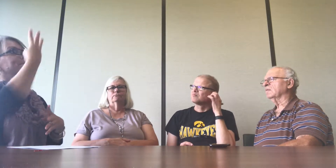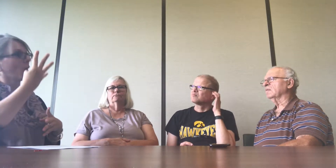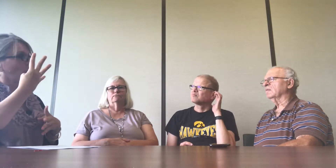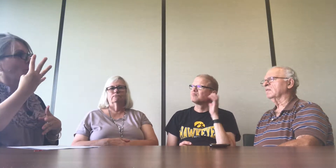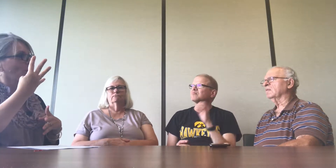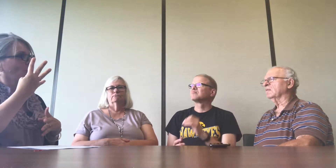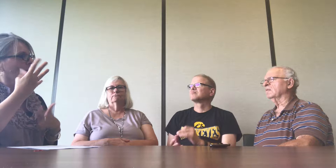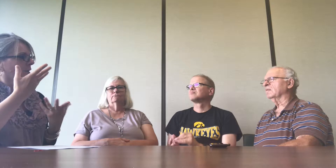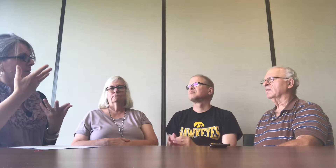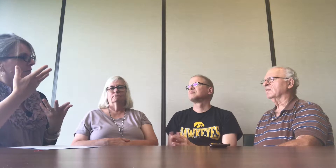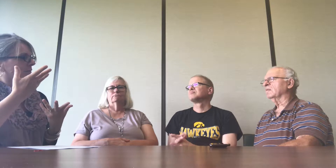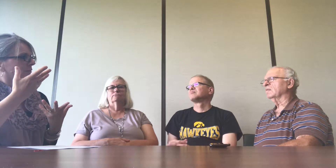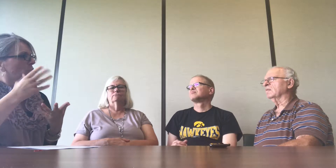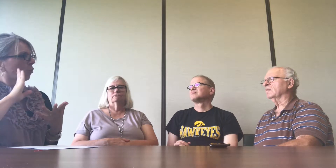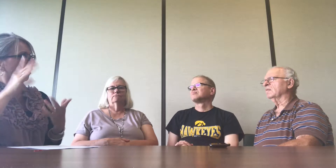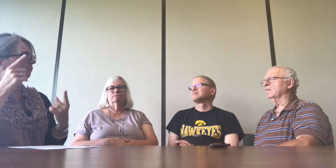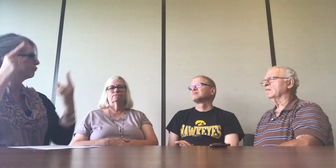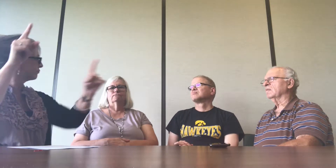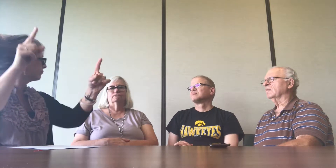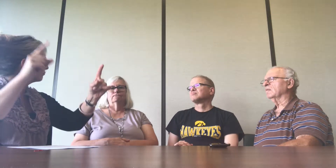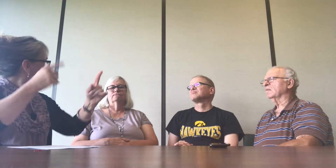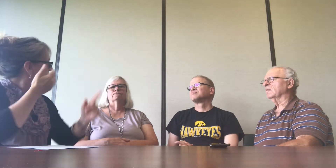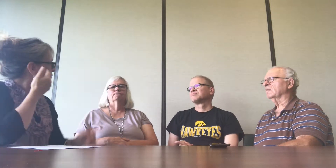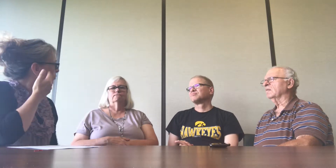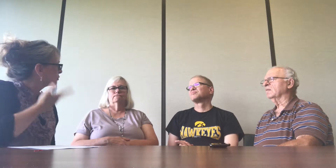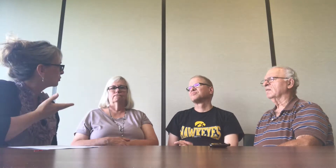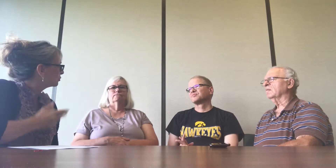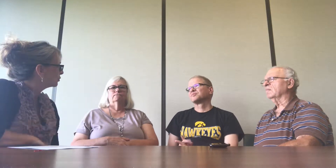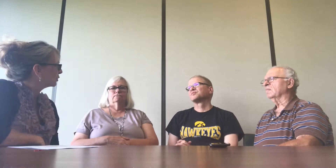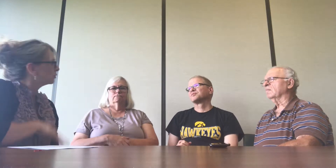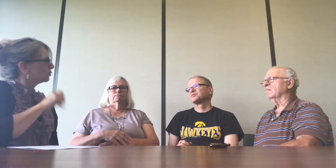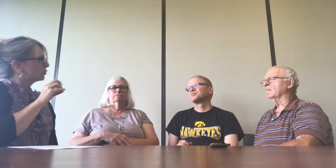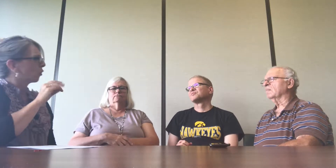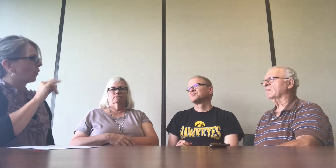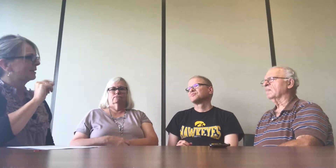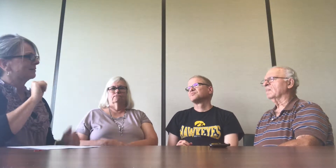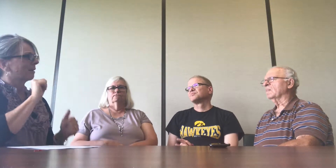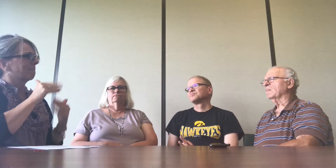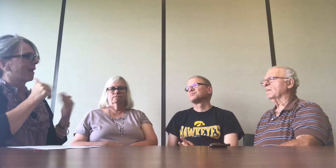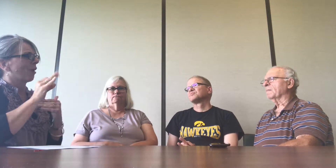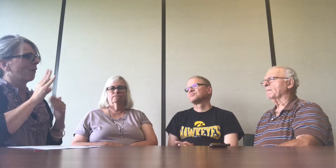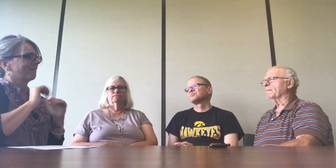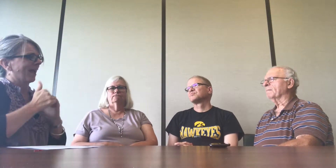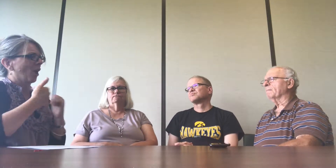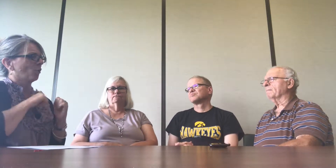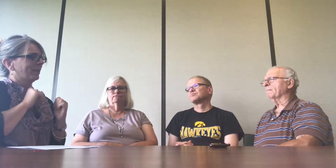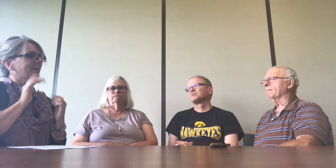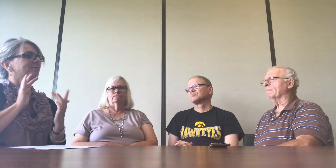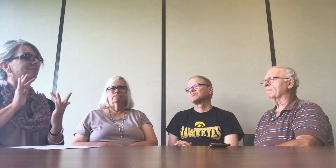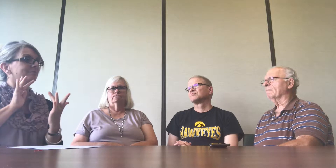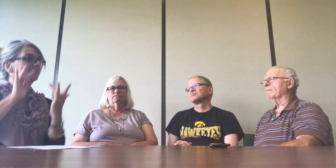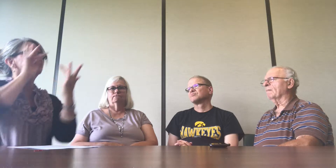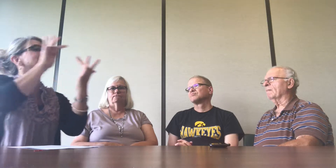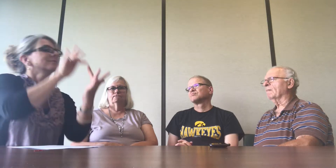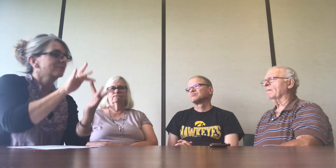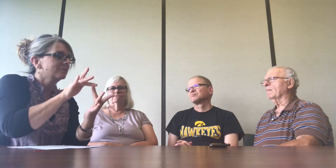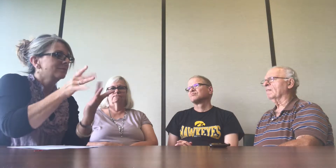Because it will be better at the other end of the rainbow. So it's a matter of how we